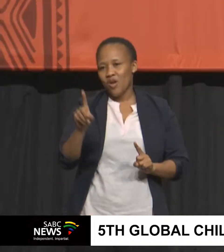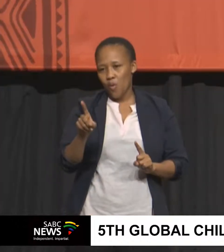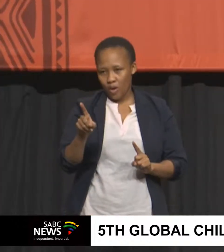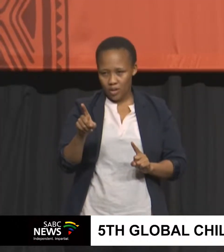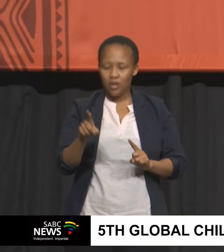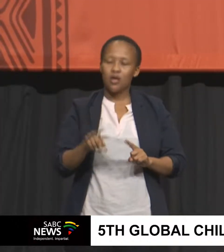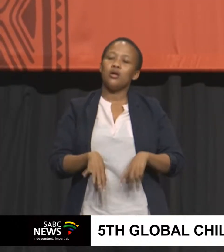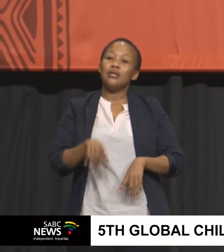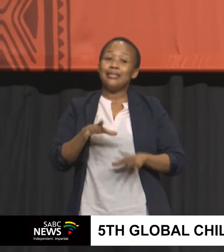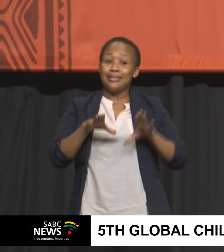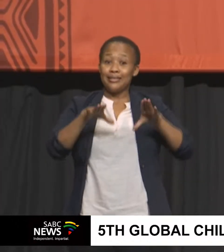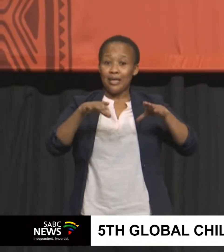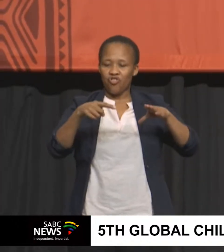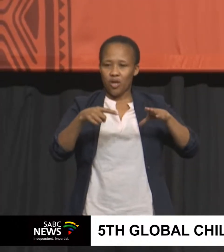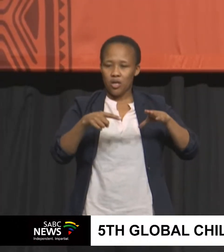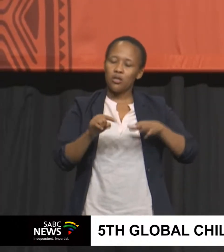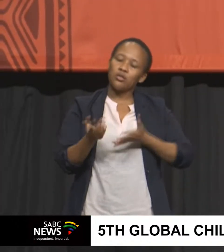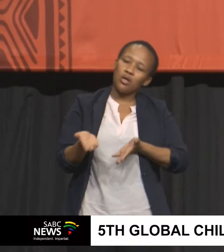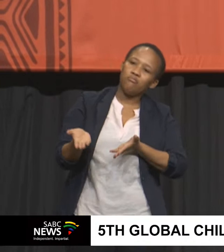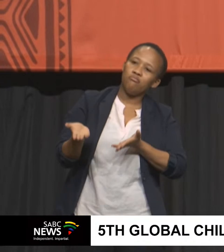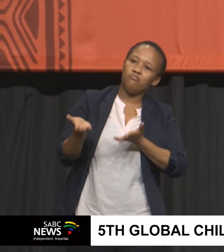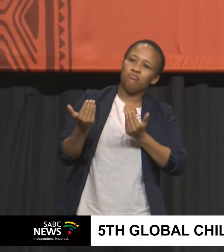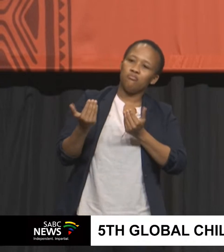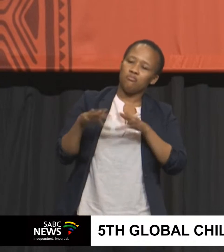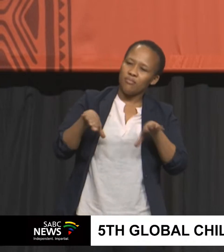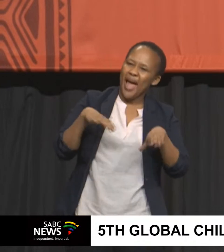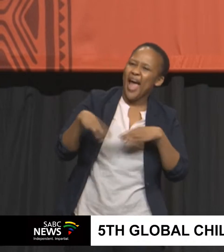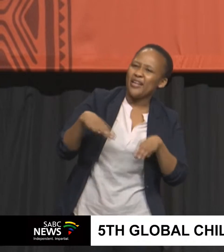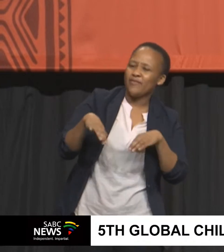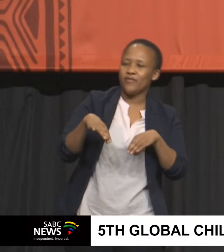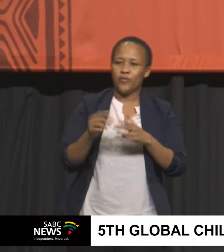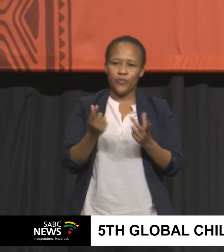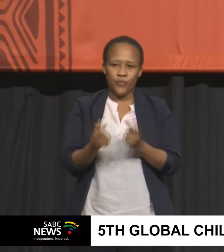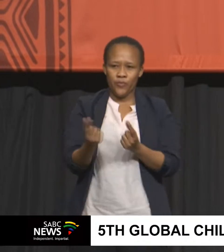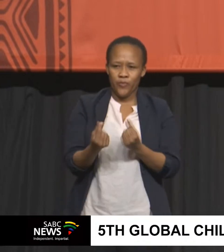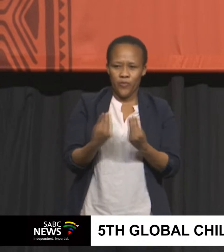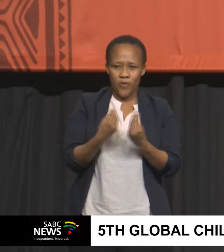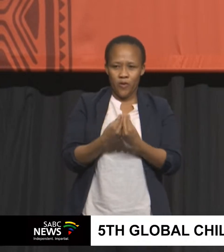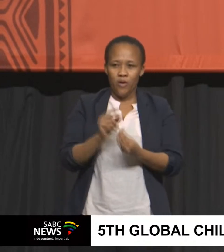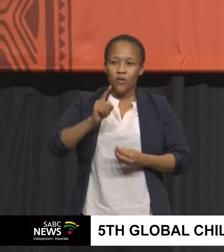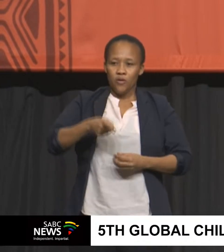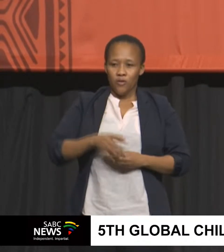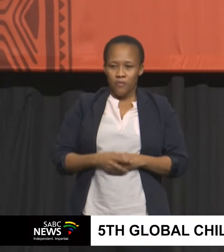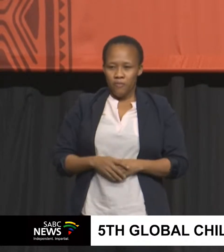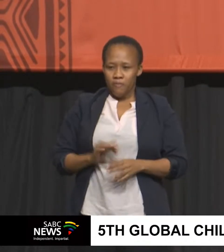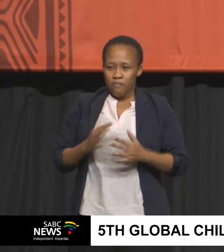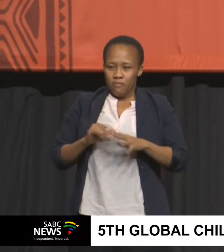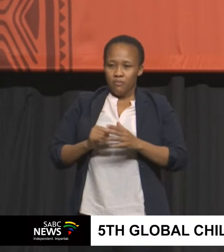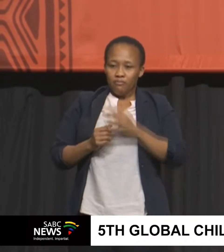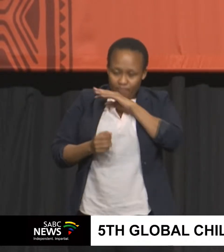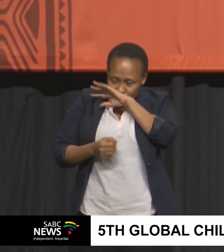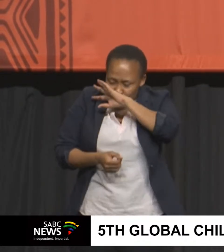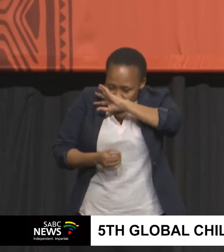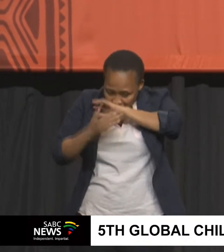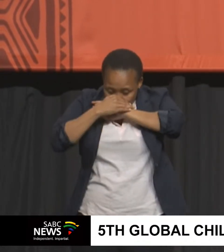call of action that is going to be developed in this session.